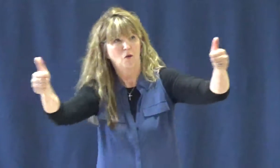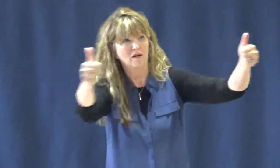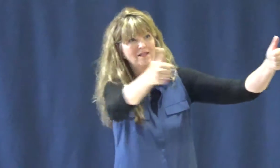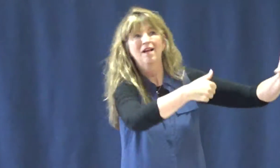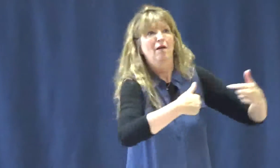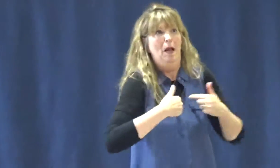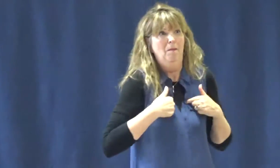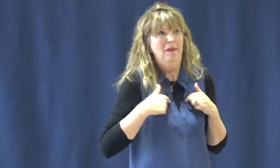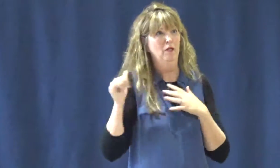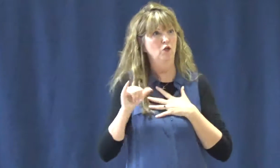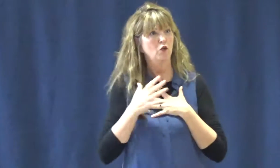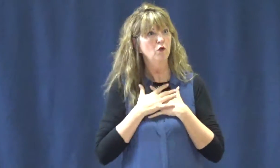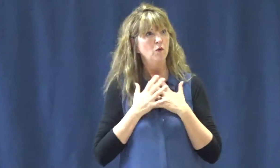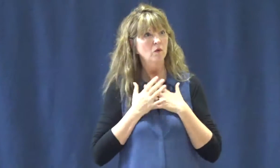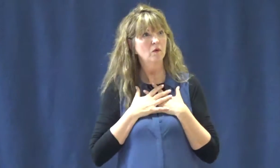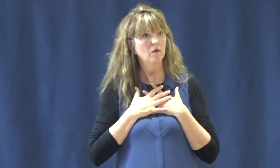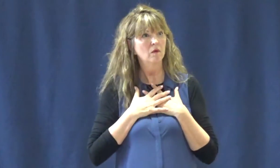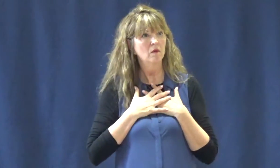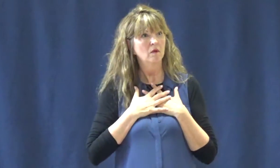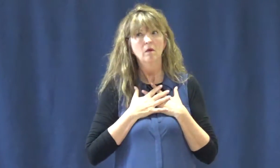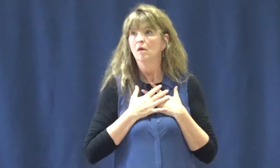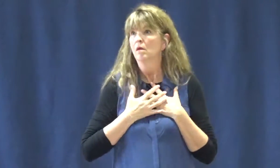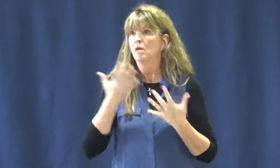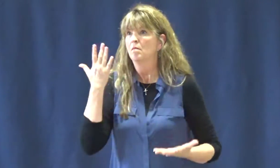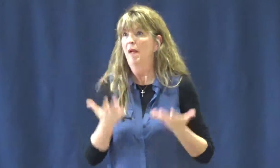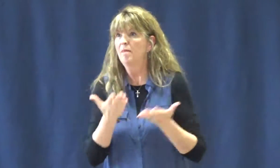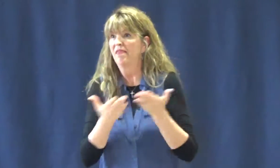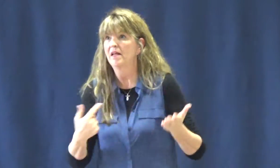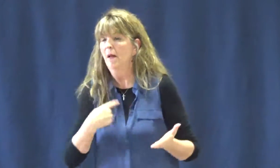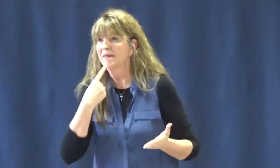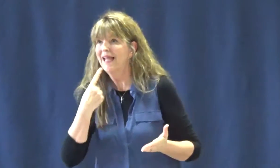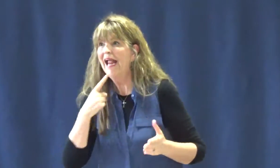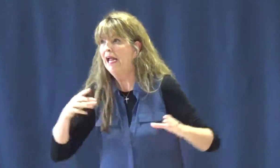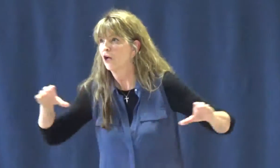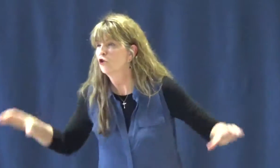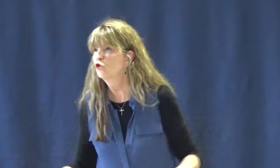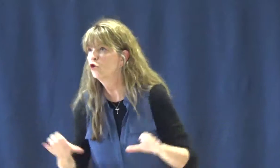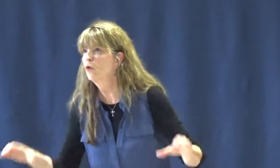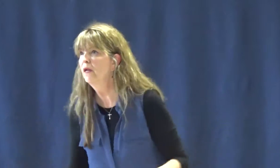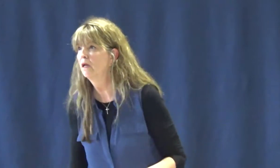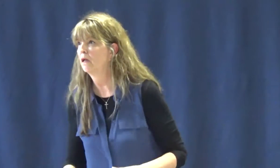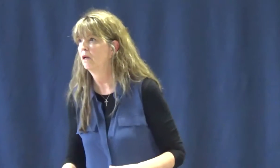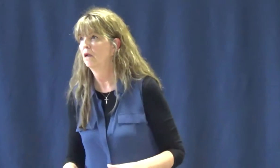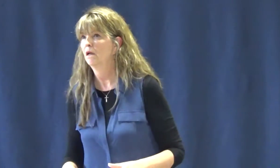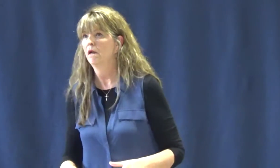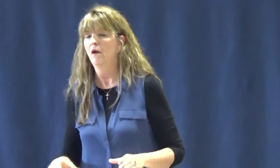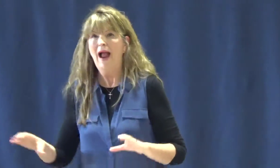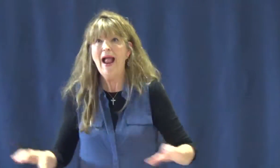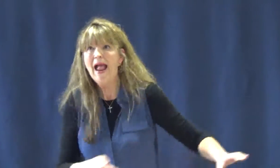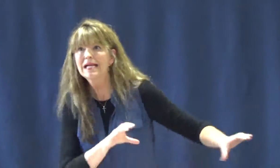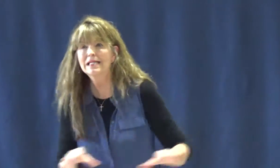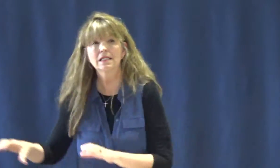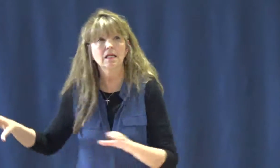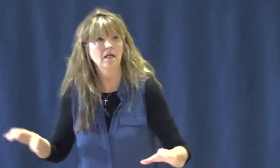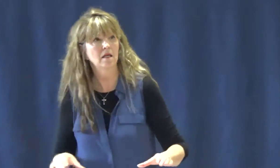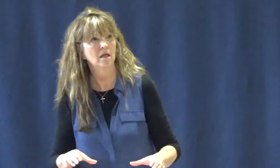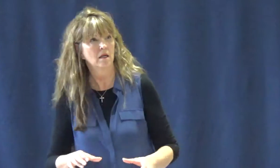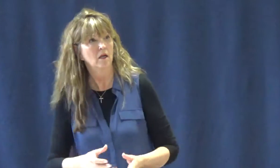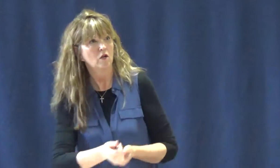a self-evaluation. And I'm guilty of this as well. This is something that I need to do. Maybe it's something I've said, something I've